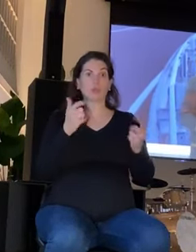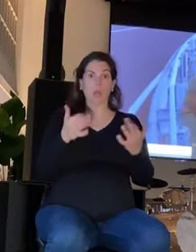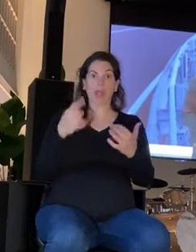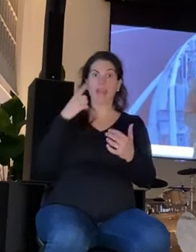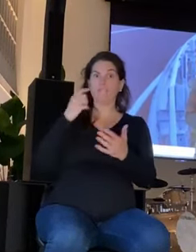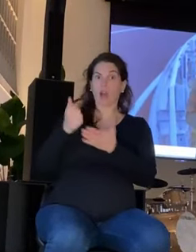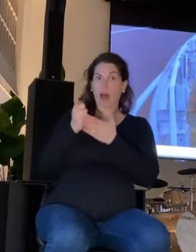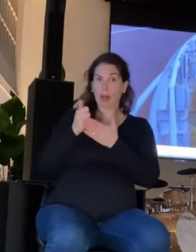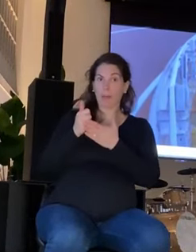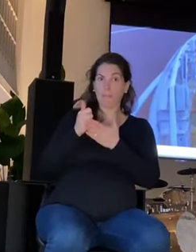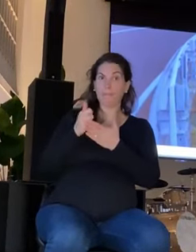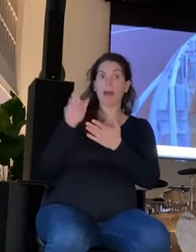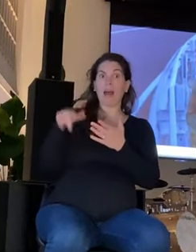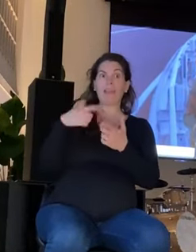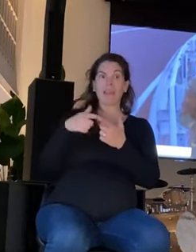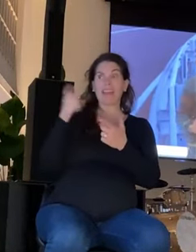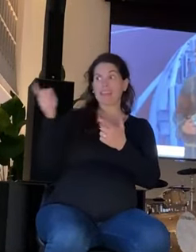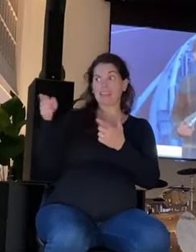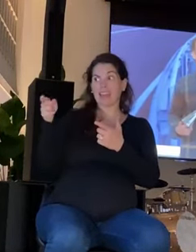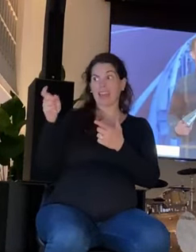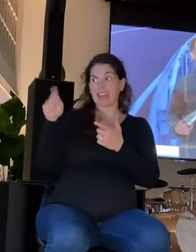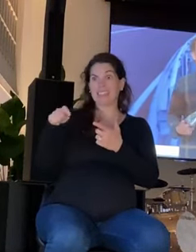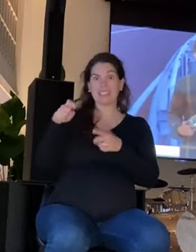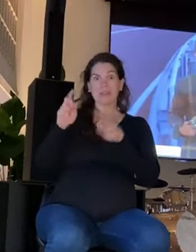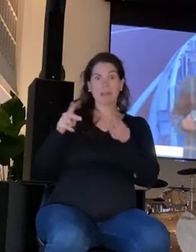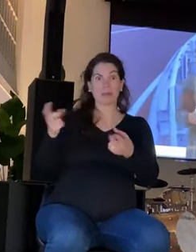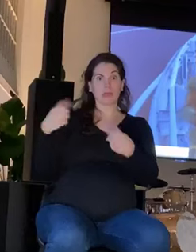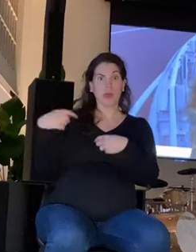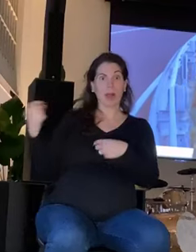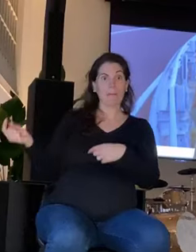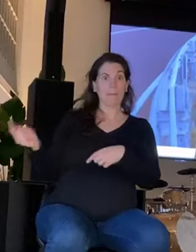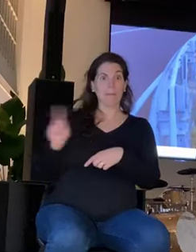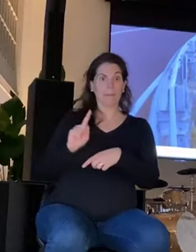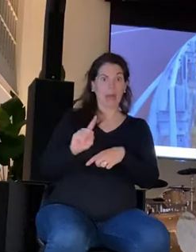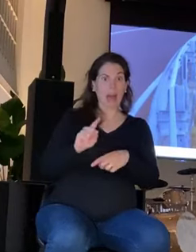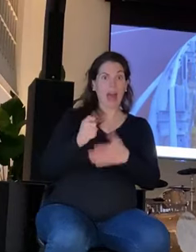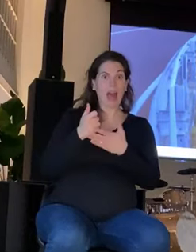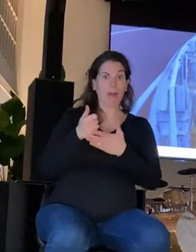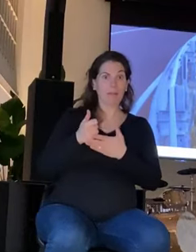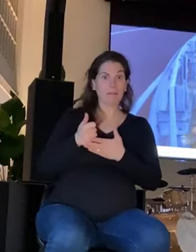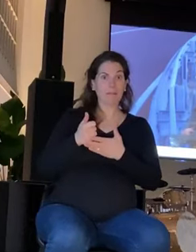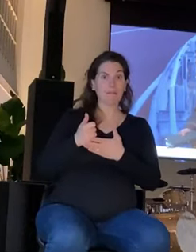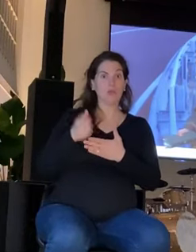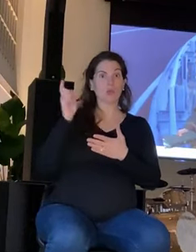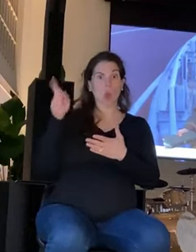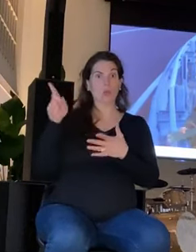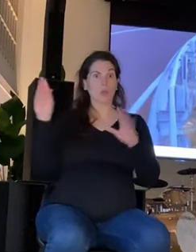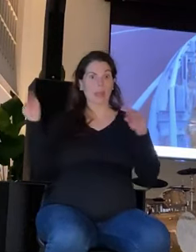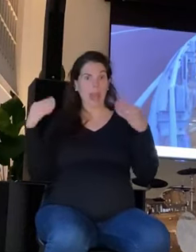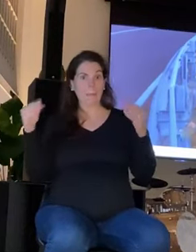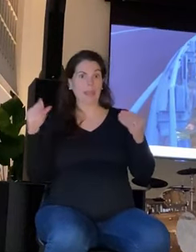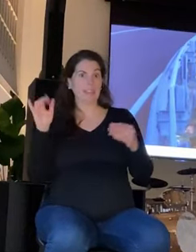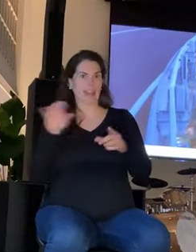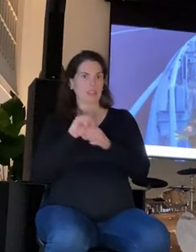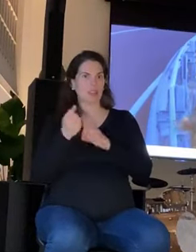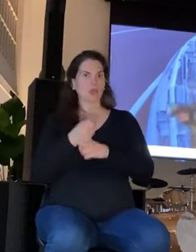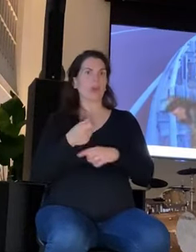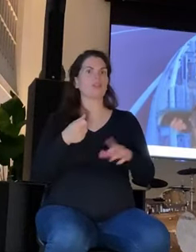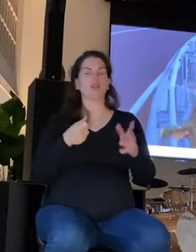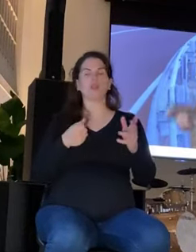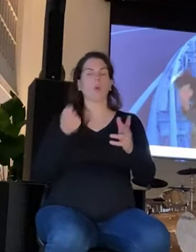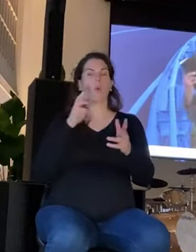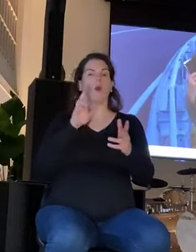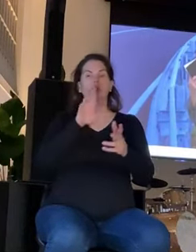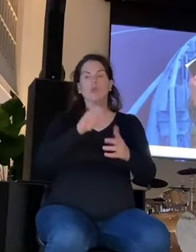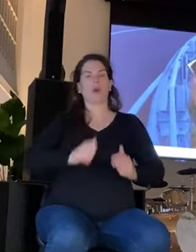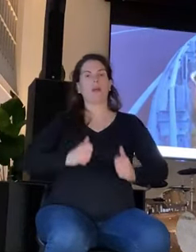myself. They had to come help us. Sometimes you find yourself down a road. And you're like, how did I get here? How did I make this decision in